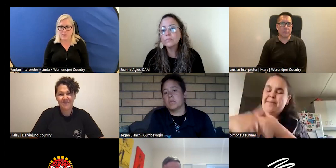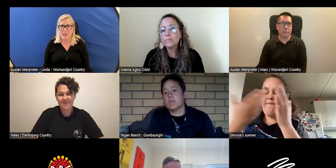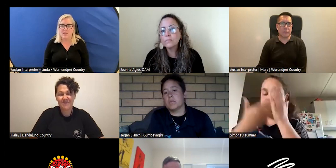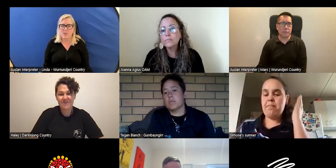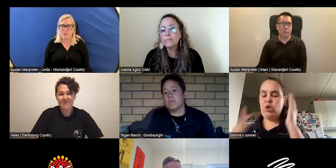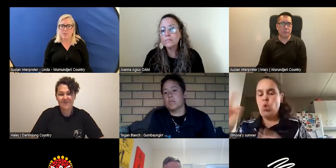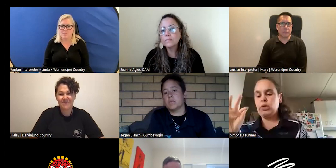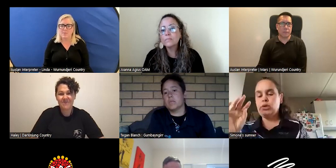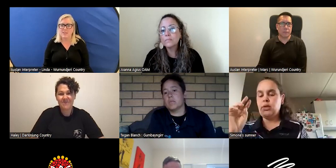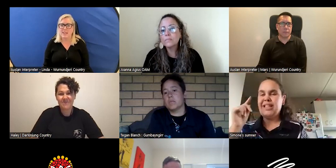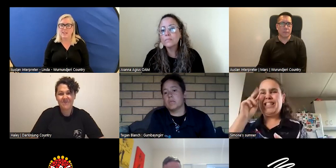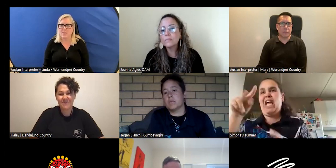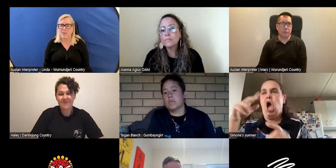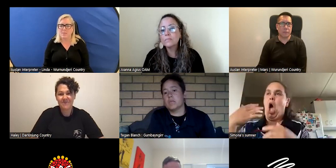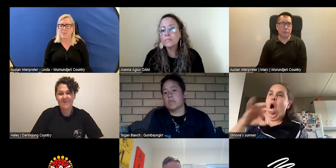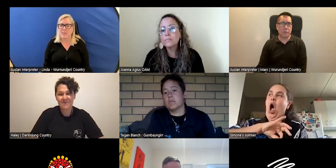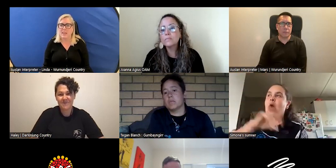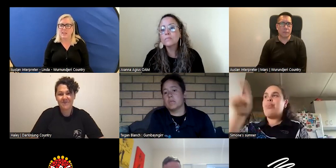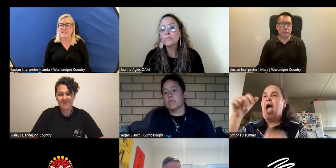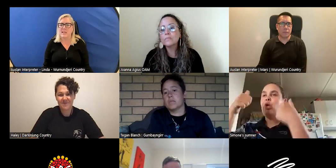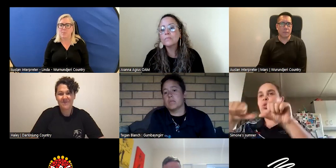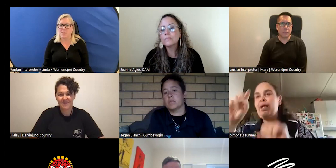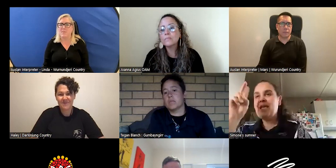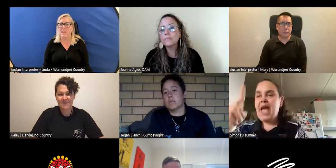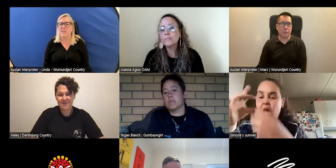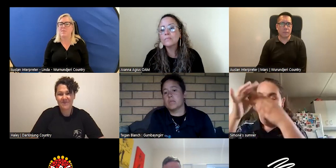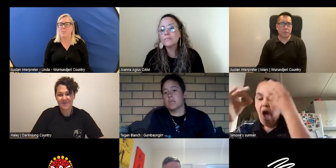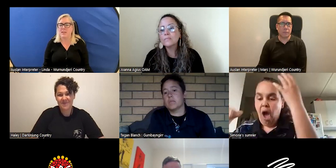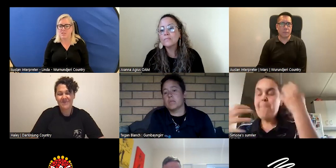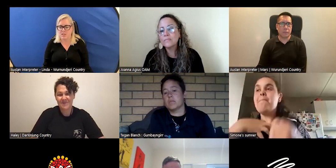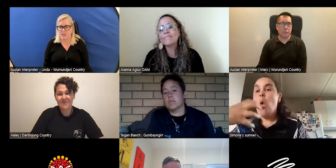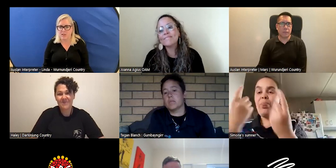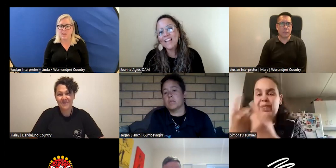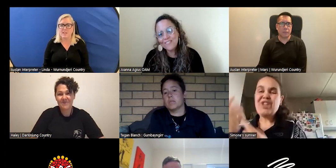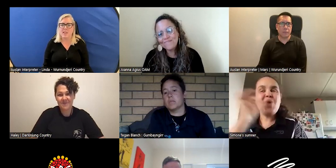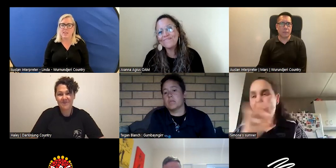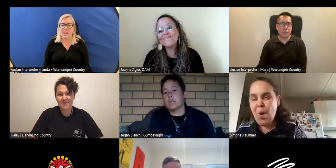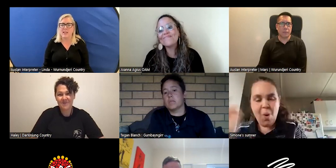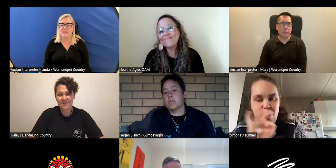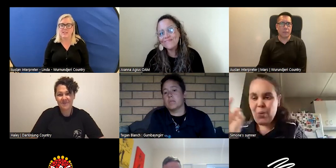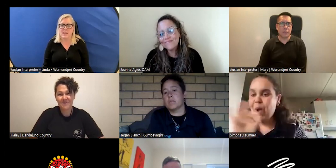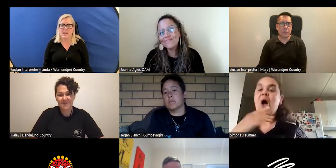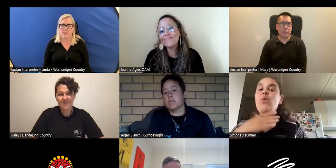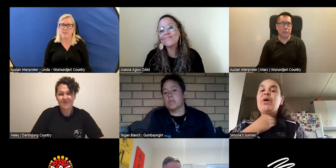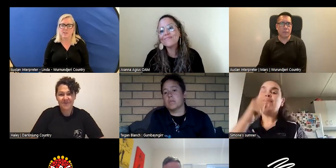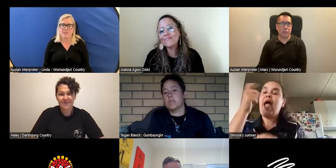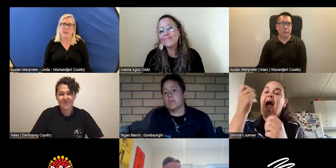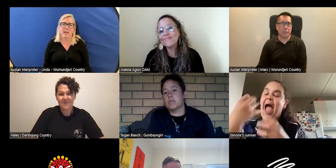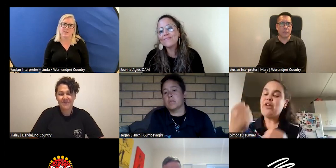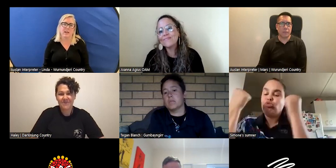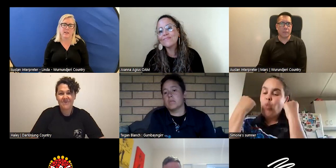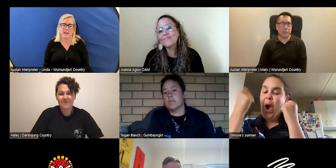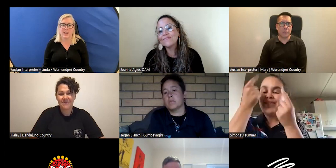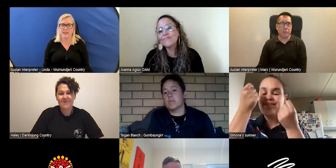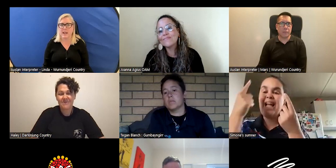perspective to them, to give them the depth of the information so that they understand it's not just